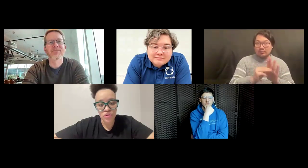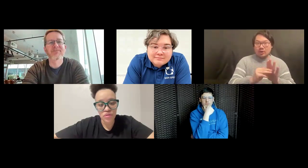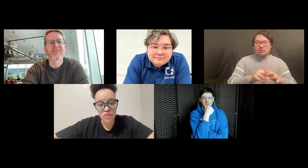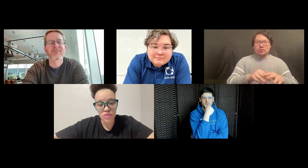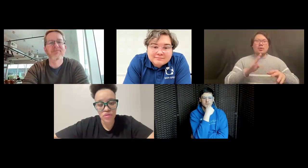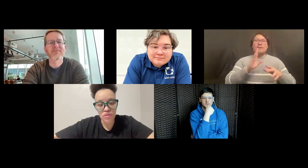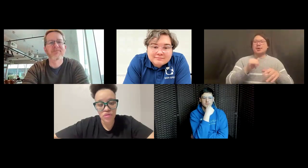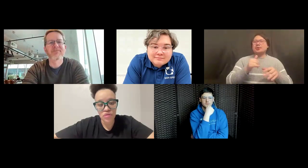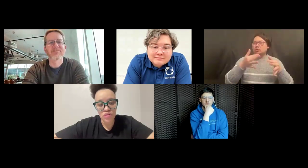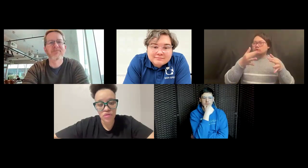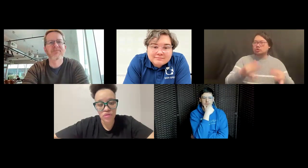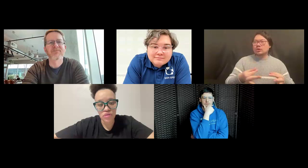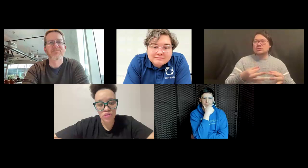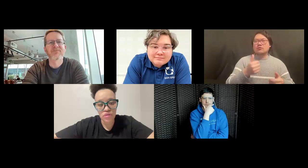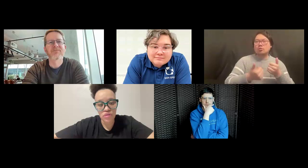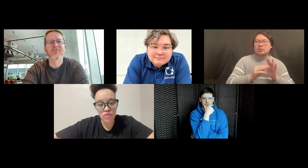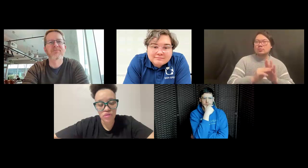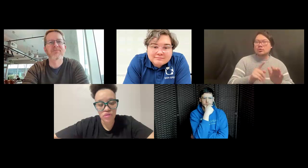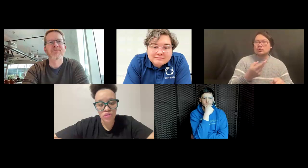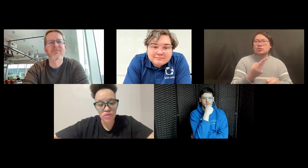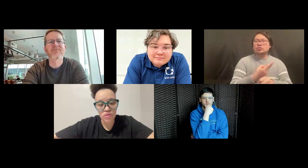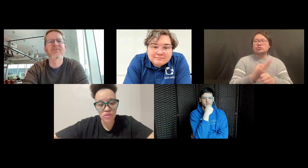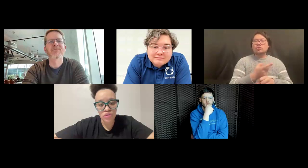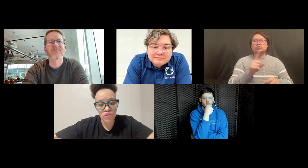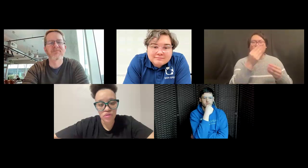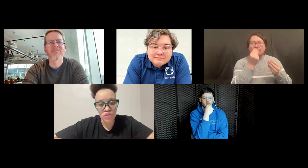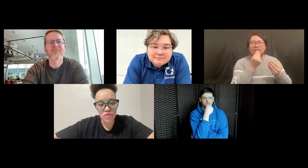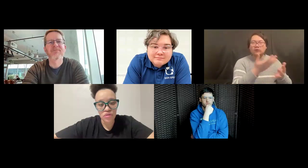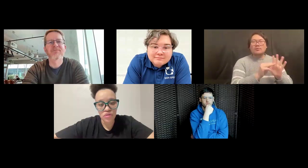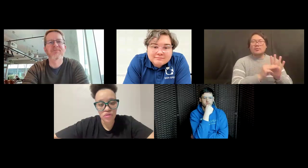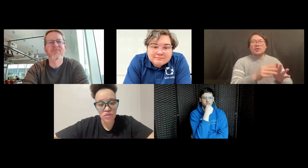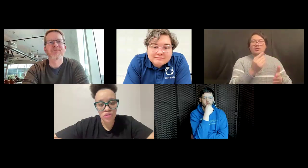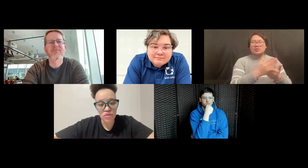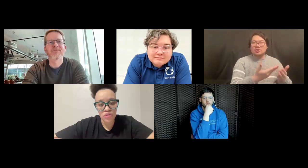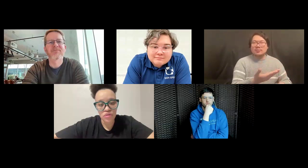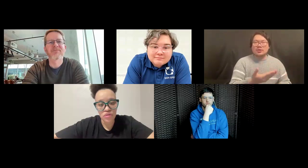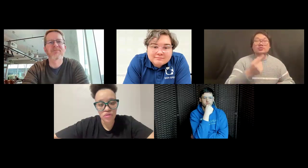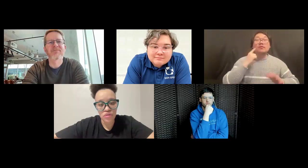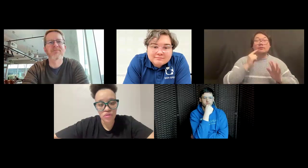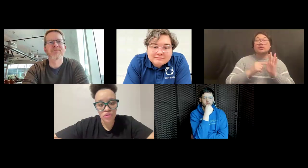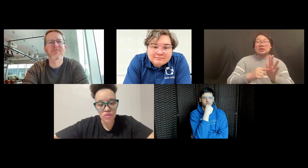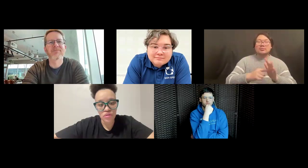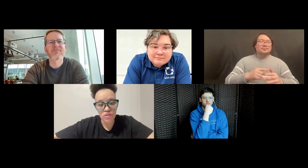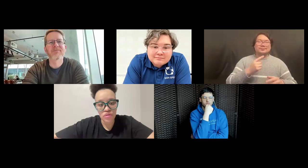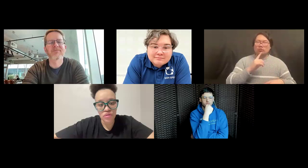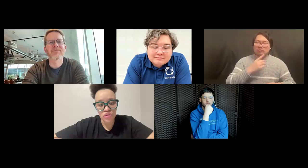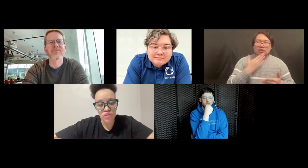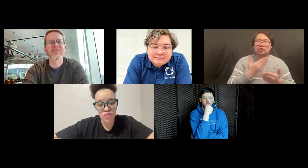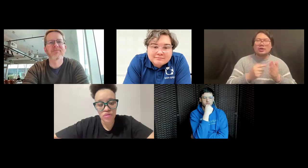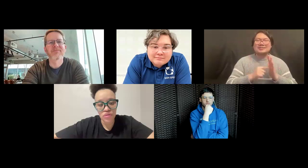do a training on a model, but you've determined which model you want to use, you have to inform the model of some things. For